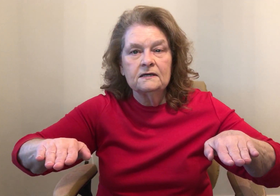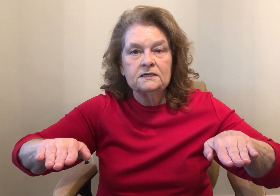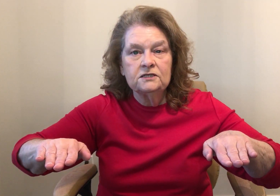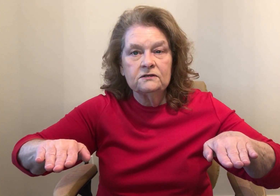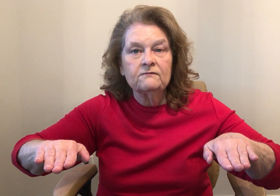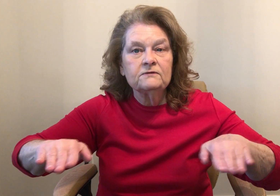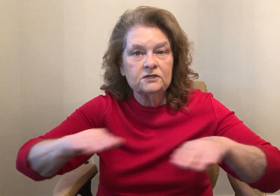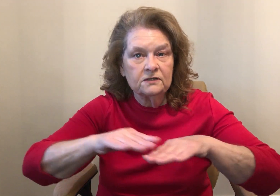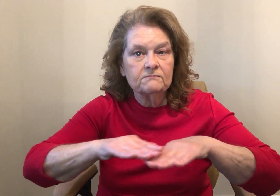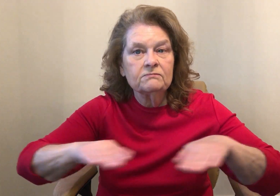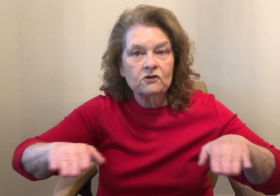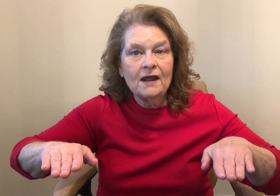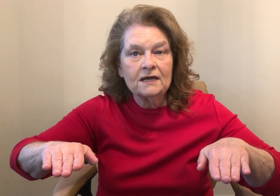to the ground.